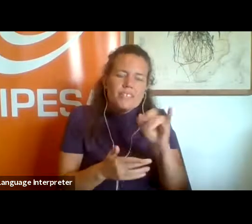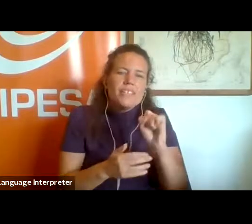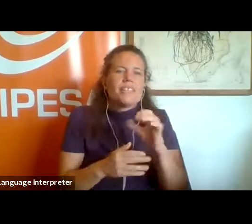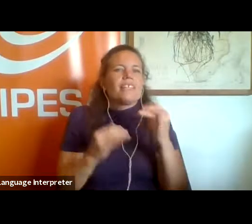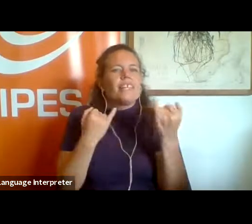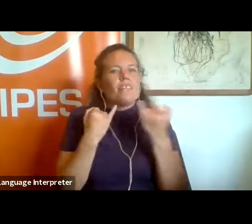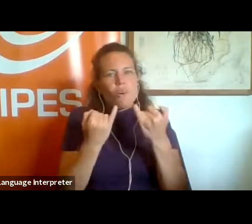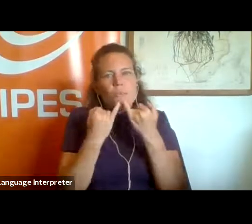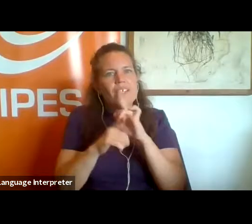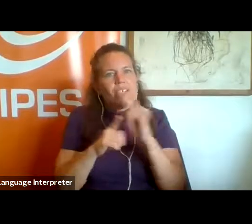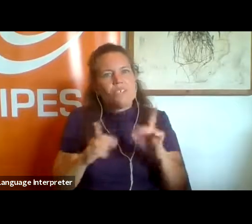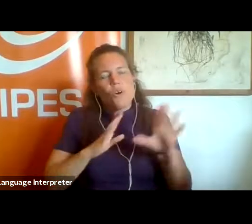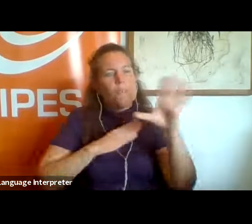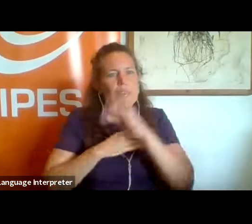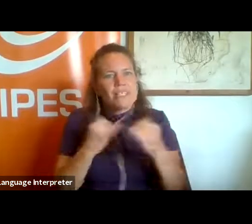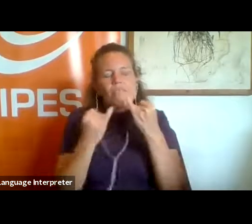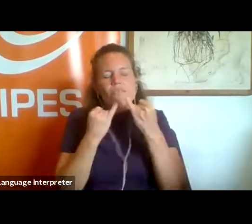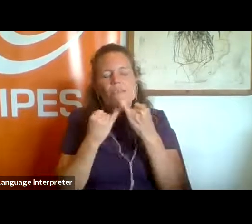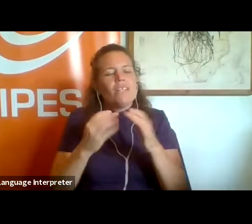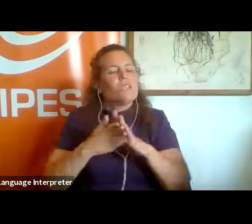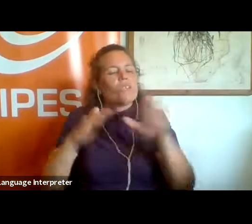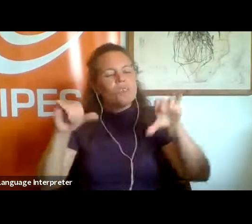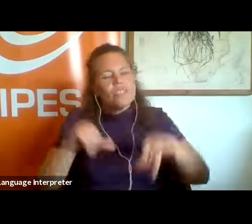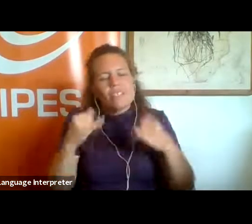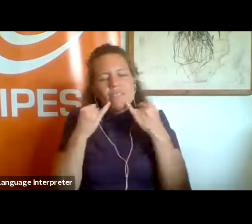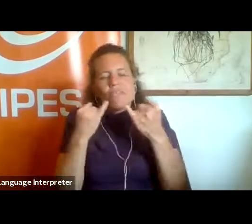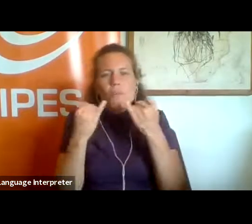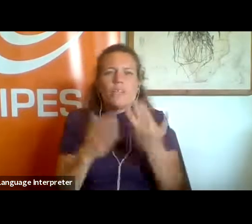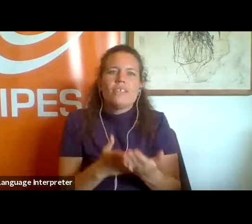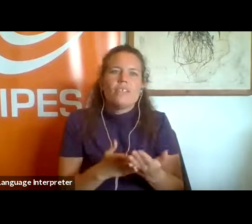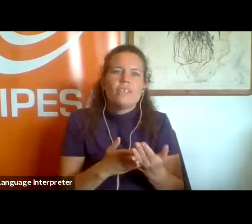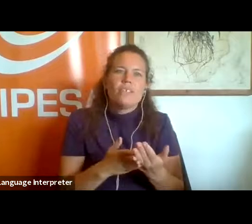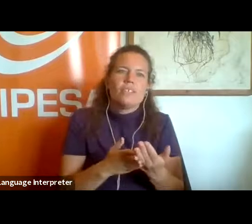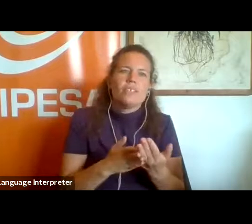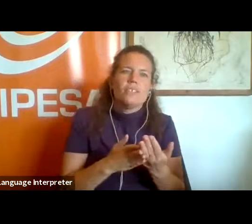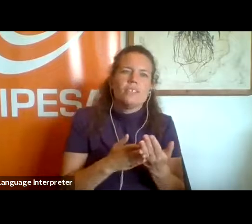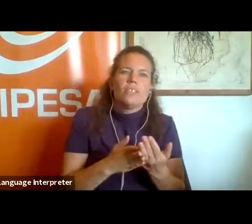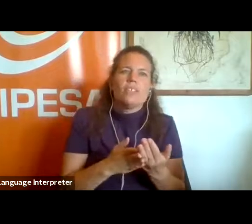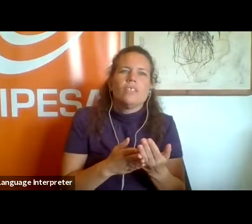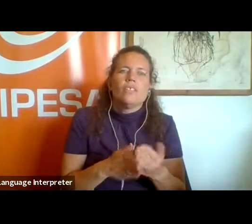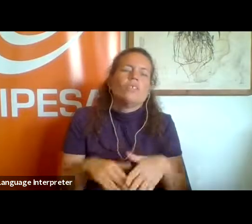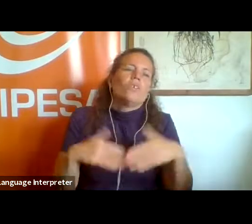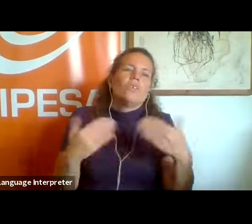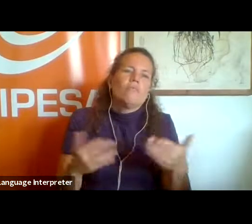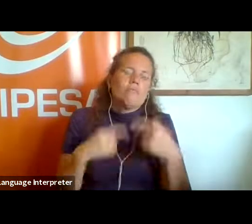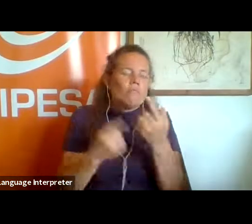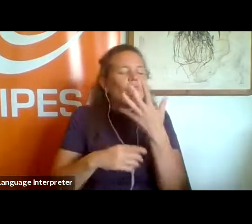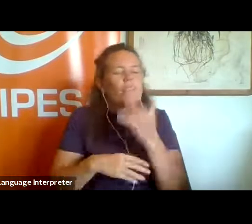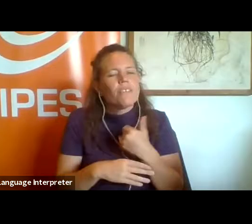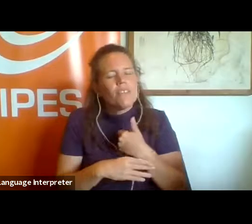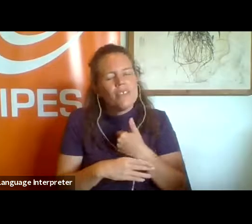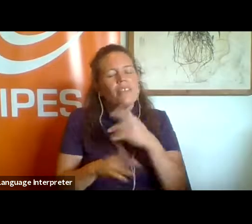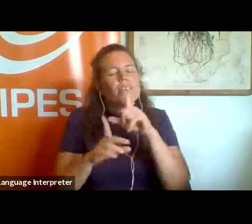obviously like harassment and internet disruptions? We want to make sure that digital taxes